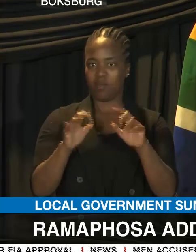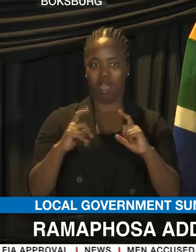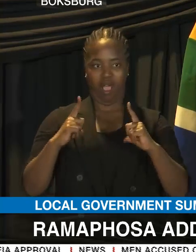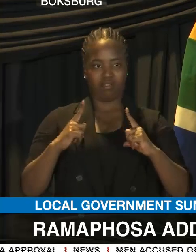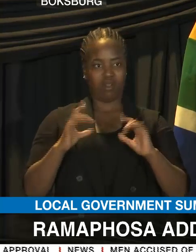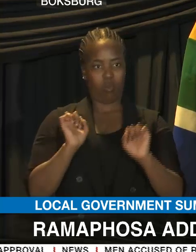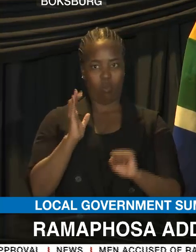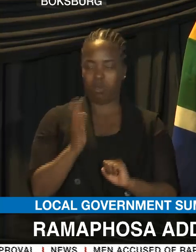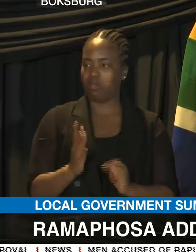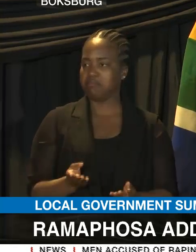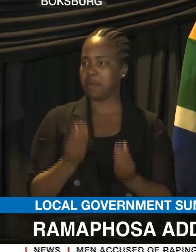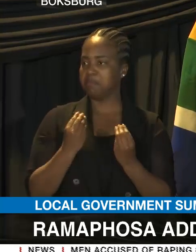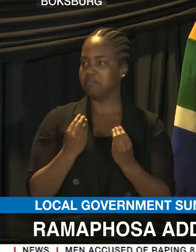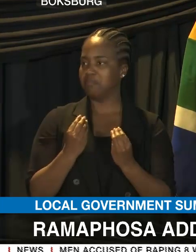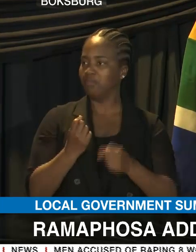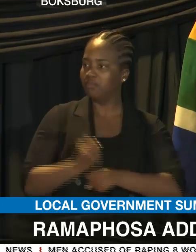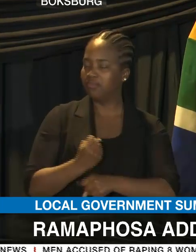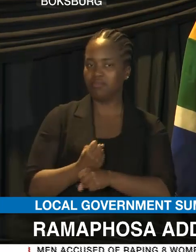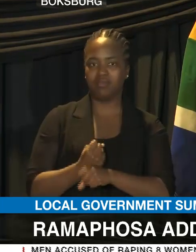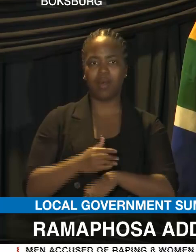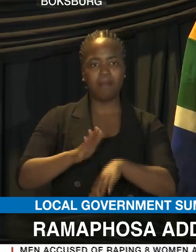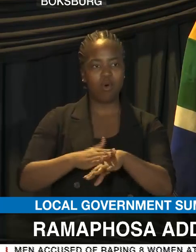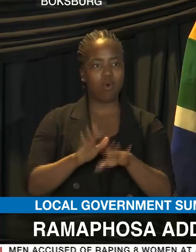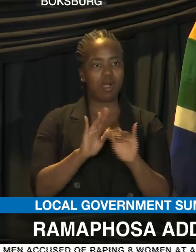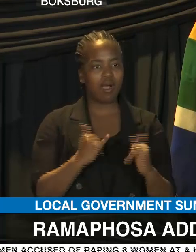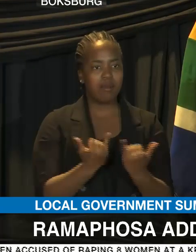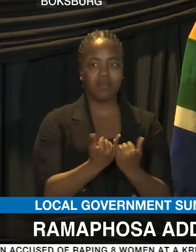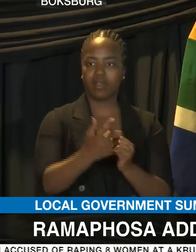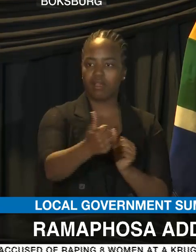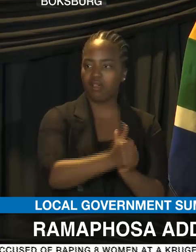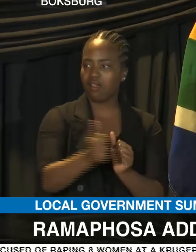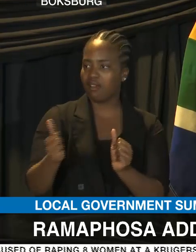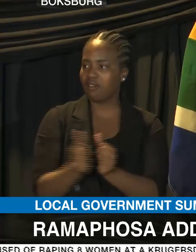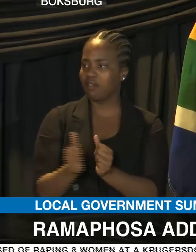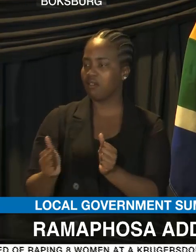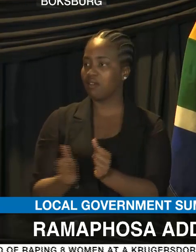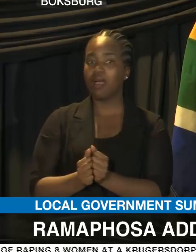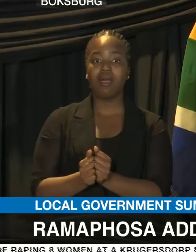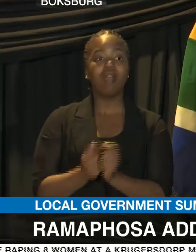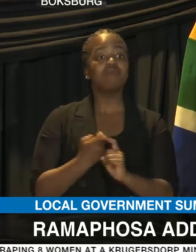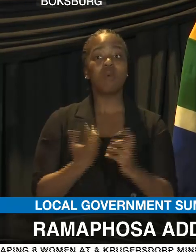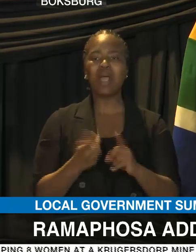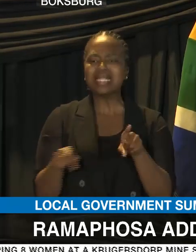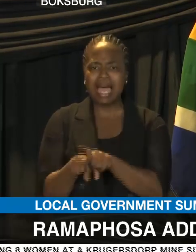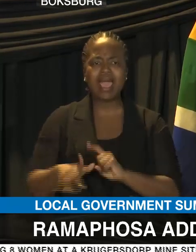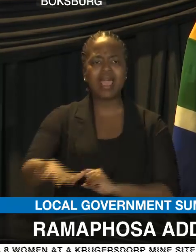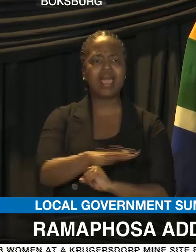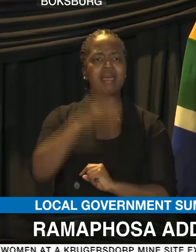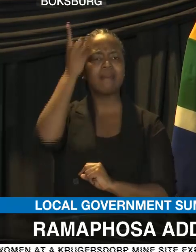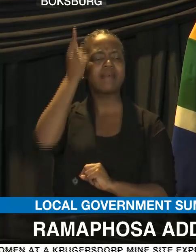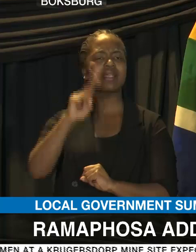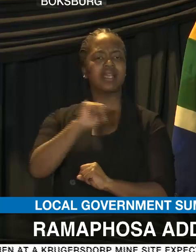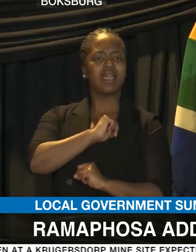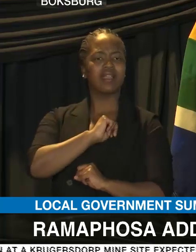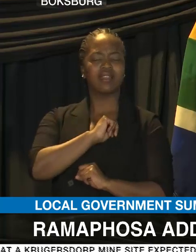other companies are going to provide us with components locally produced that will go into the